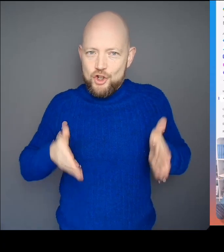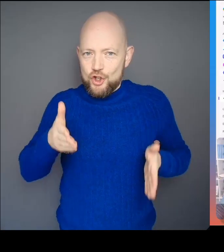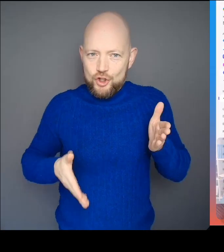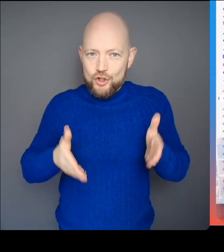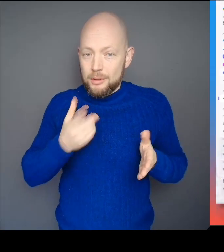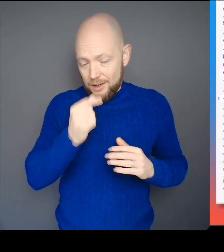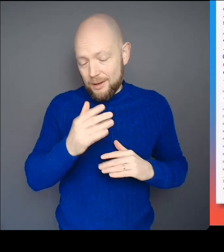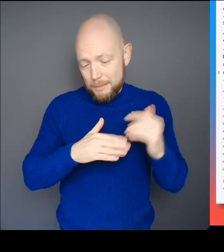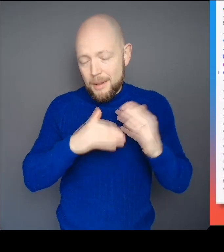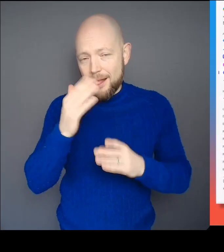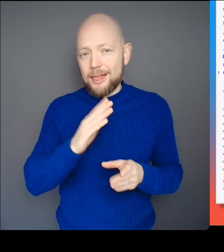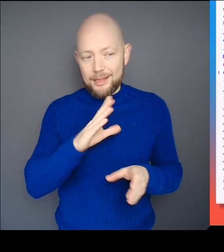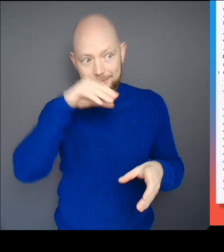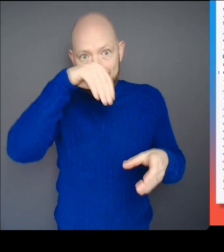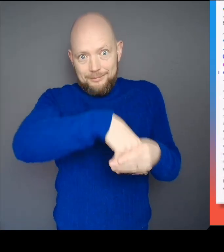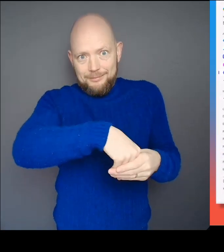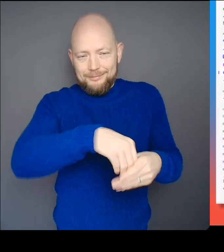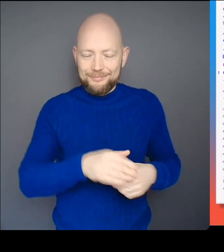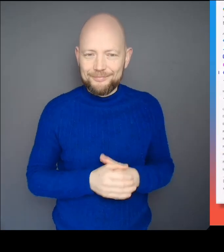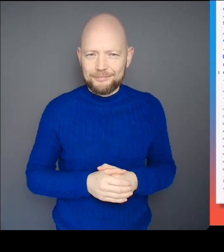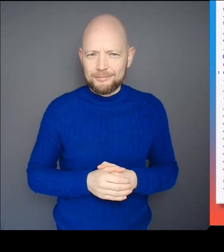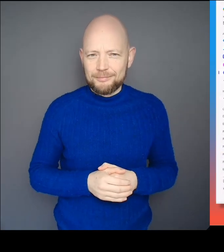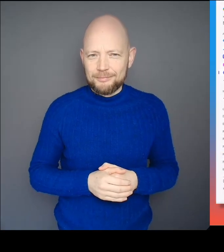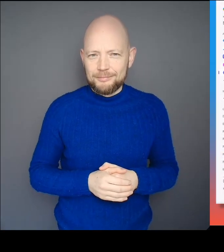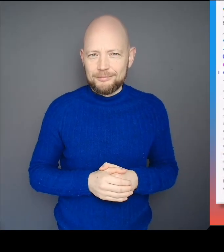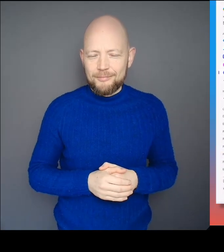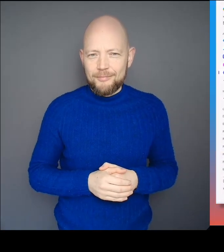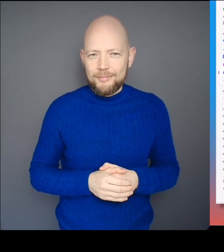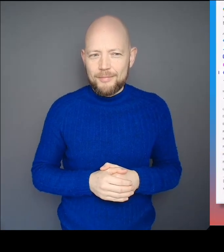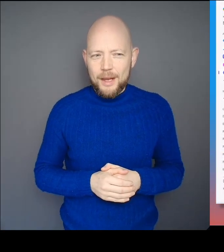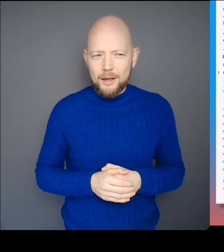agents sit over here, and I have got a couple in there that I've built in this demo